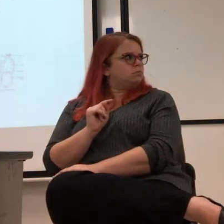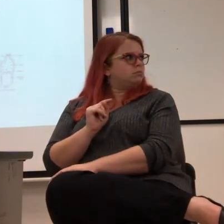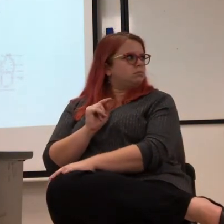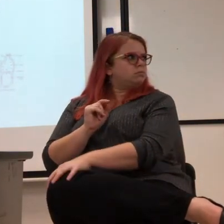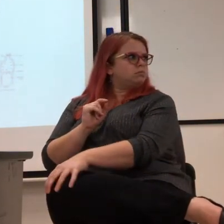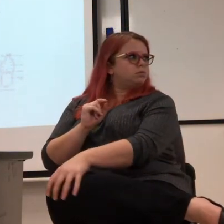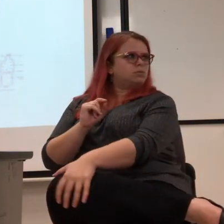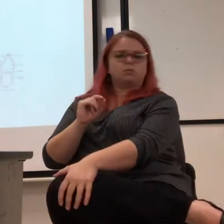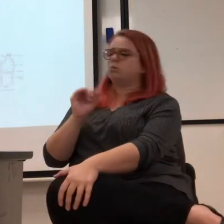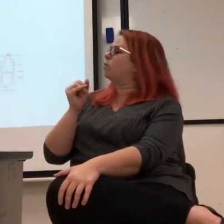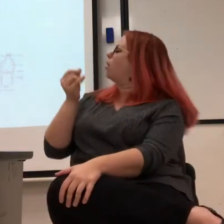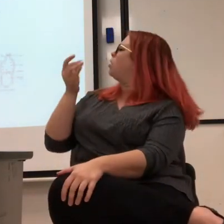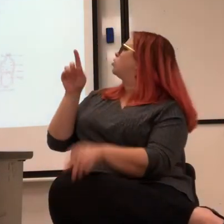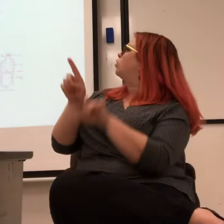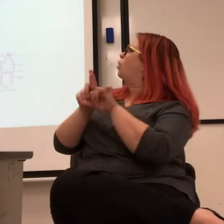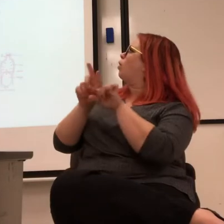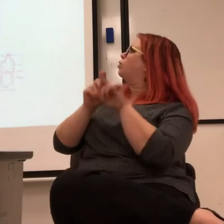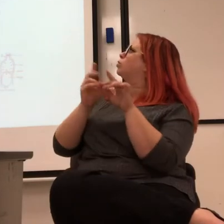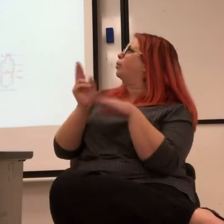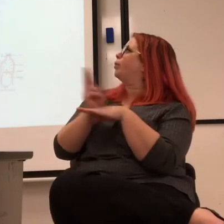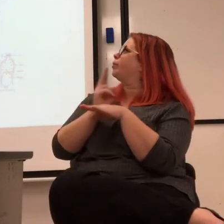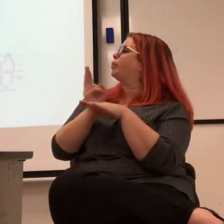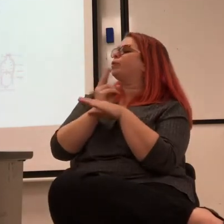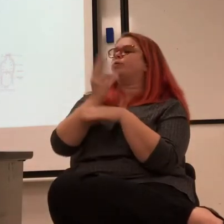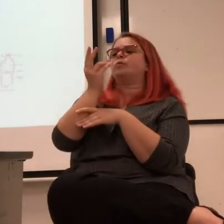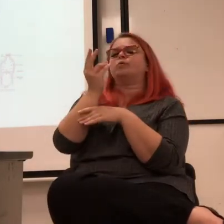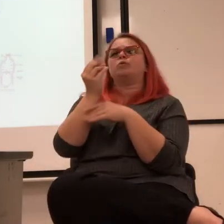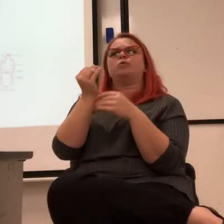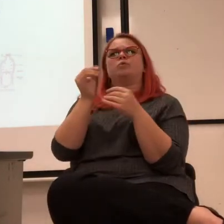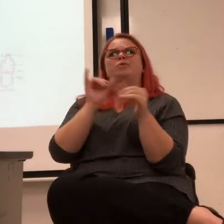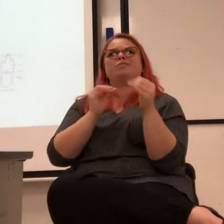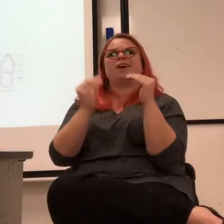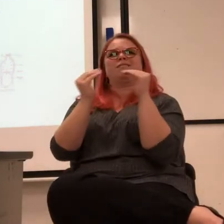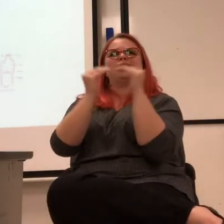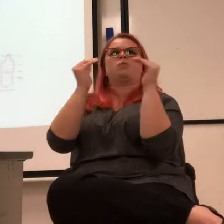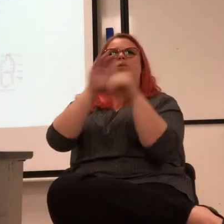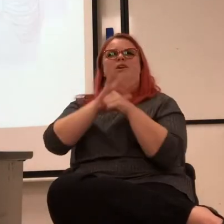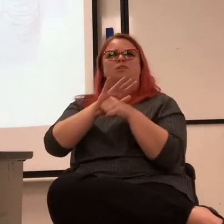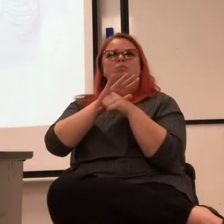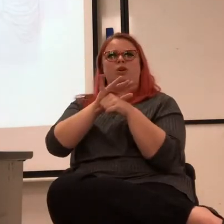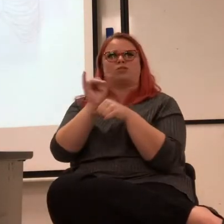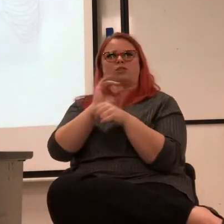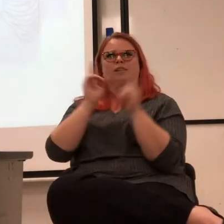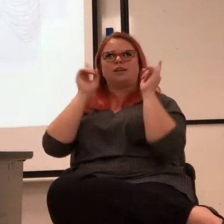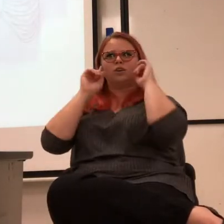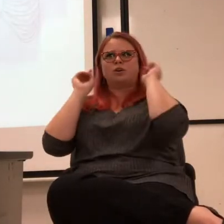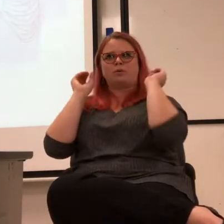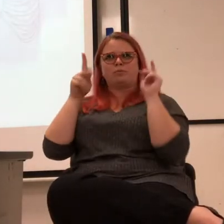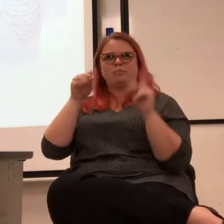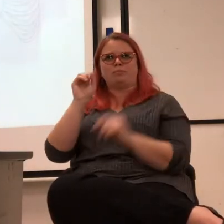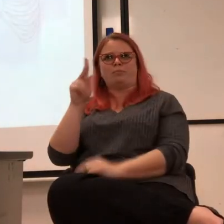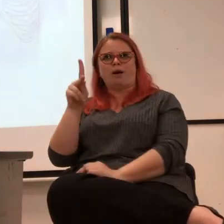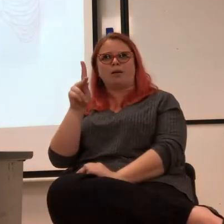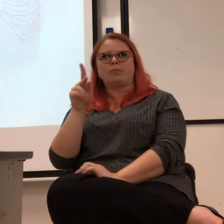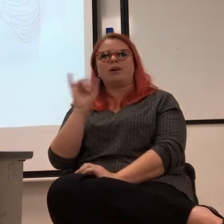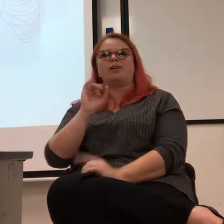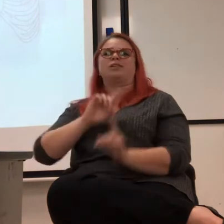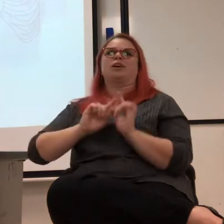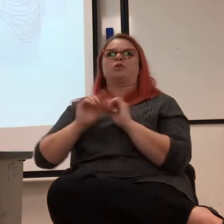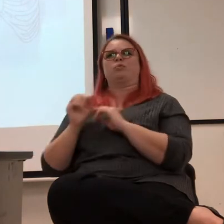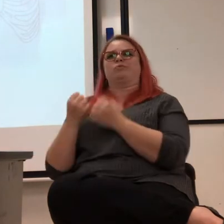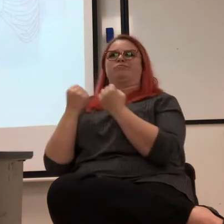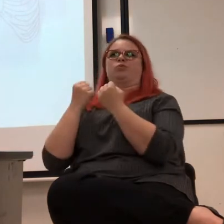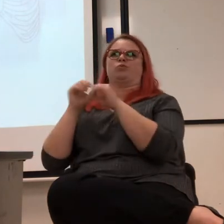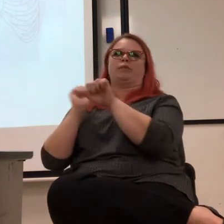It also can be used to equalize middle air pressure, like make your ears pop a little bit when you're driving up to Lake Tahoe or something like that.